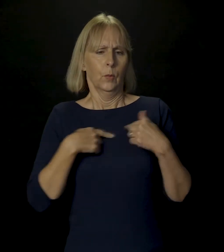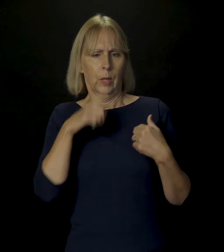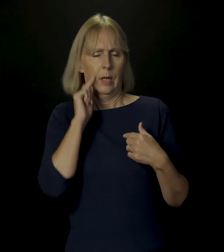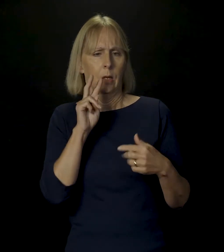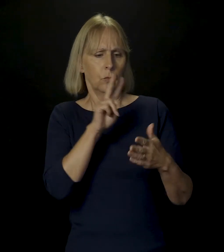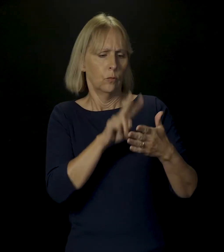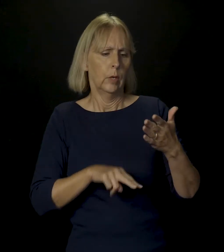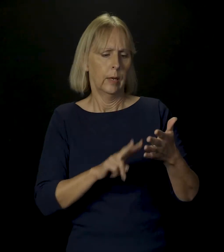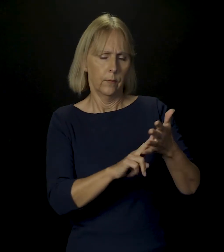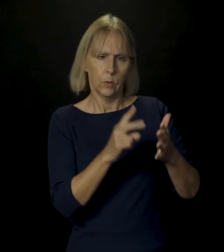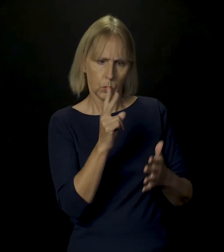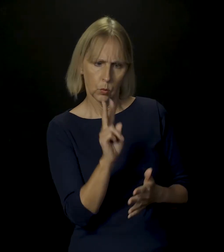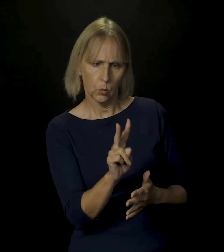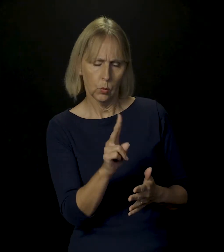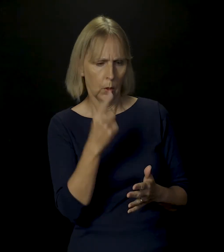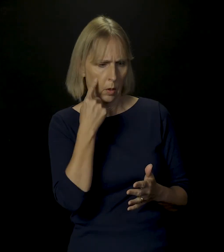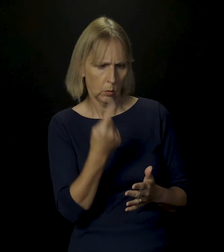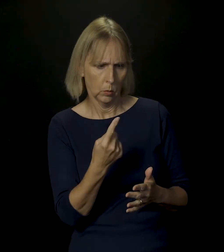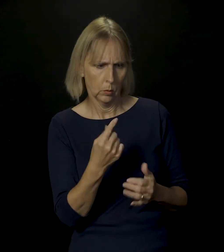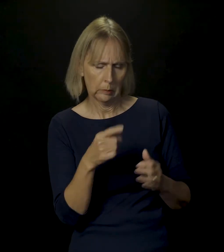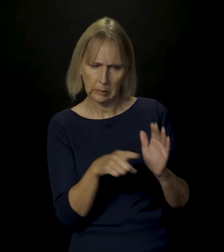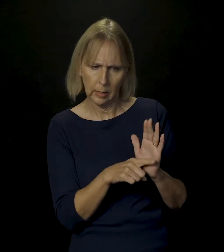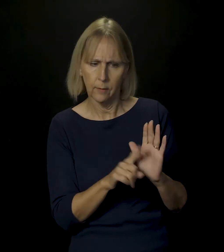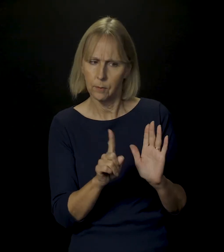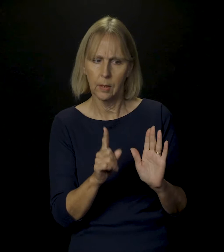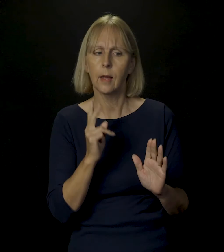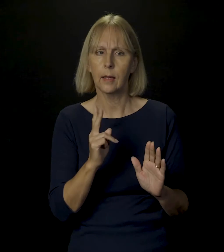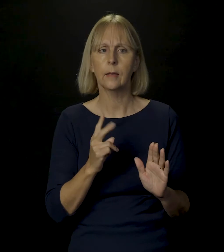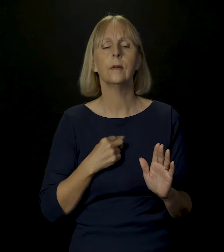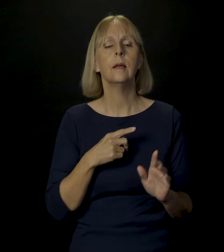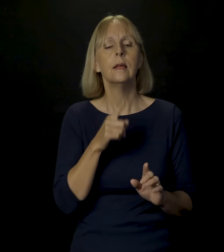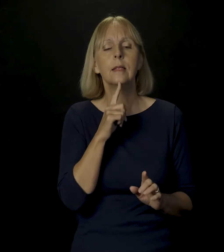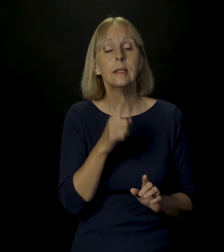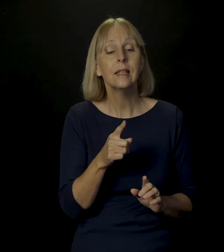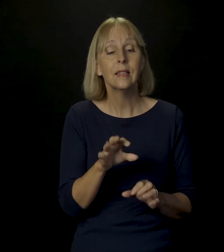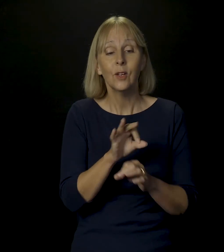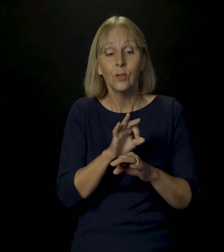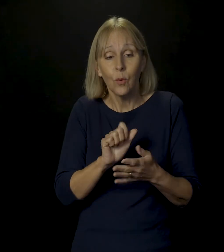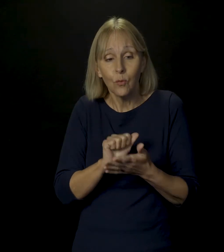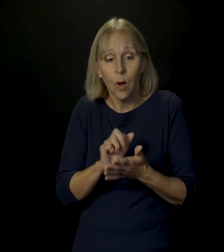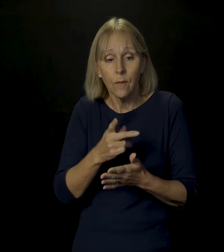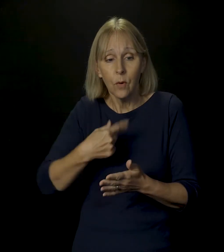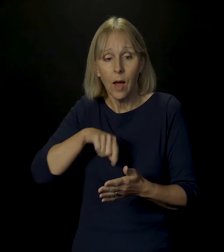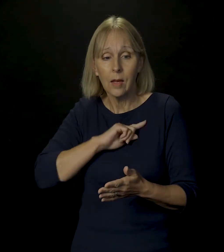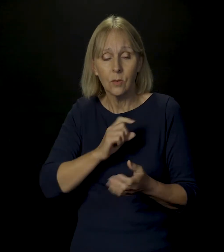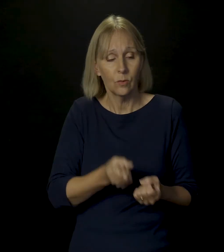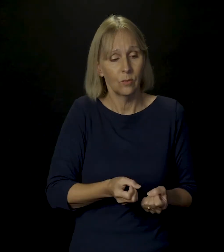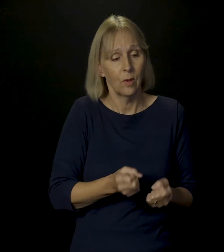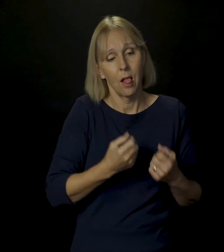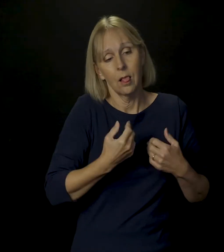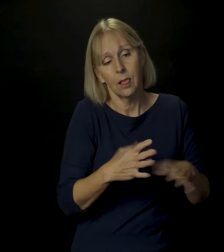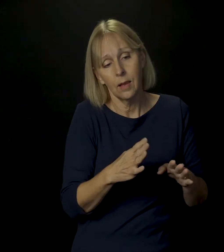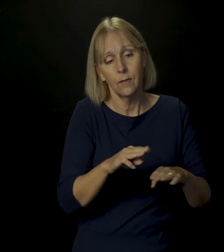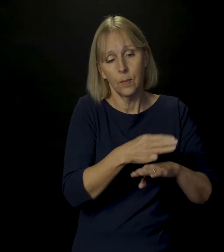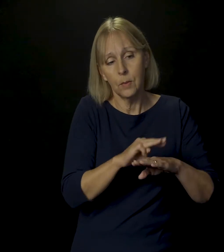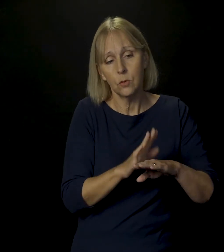of A negative tone So I'll just read Verse 2 again It would not be right For us to neglect The ministry of the word In order to wait tables